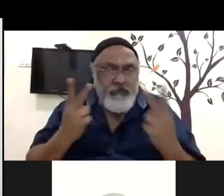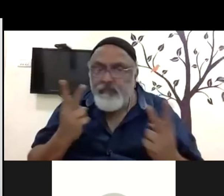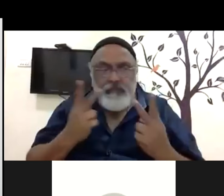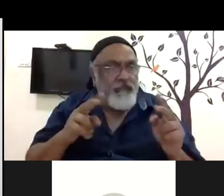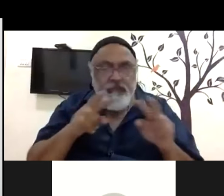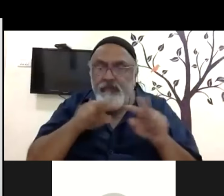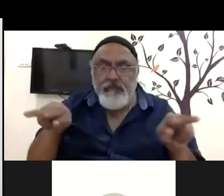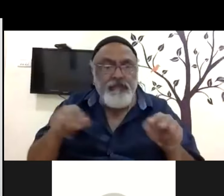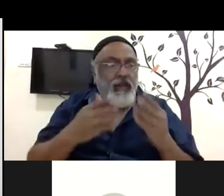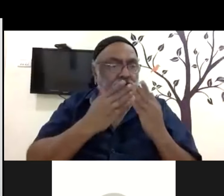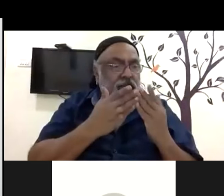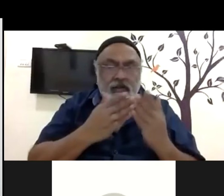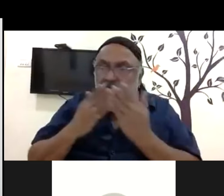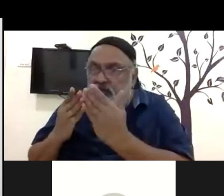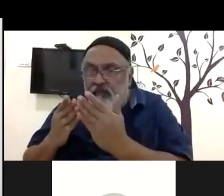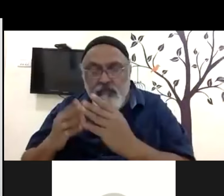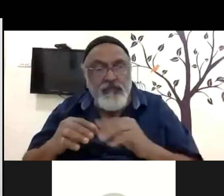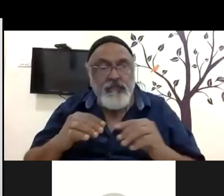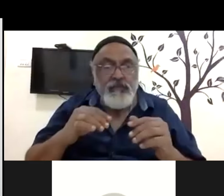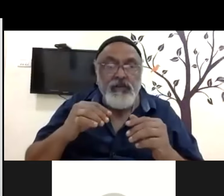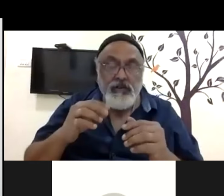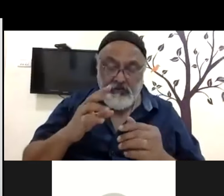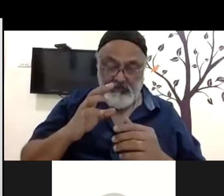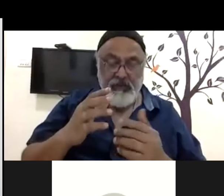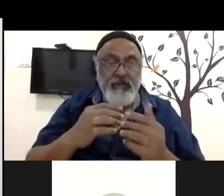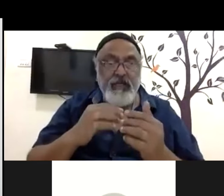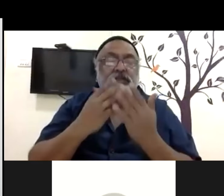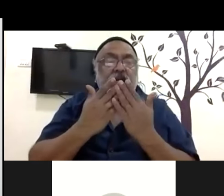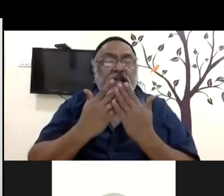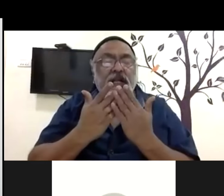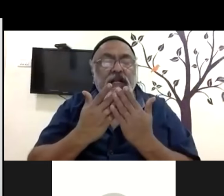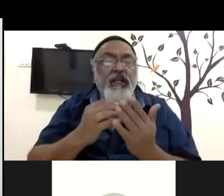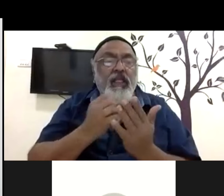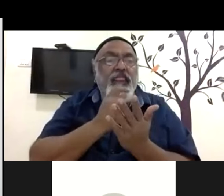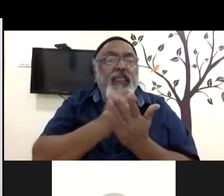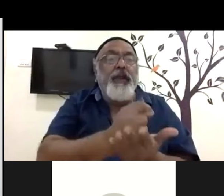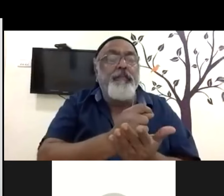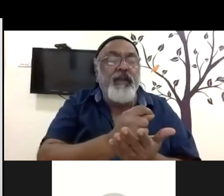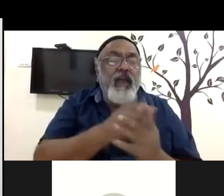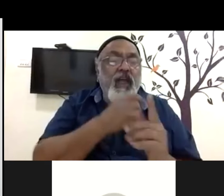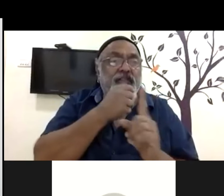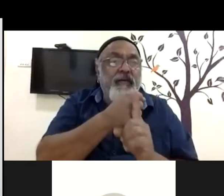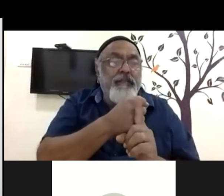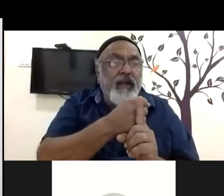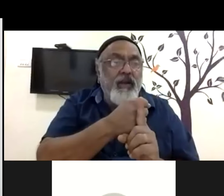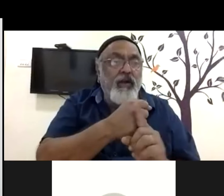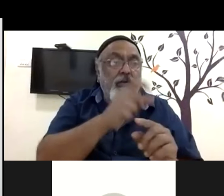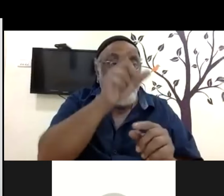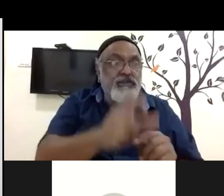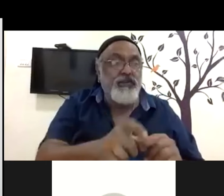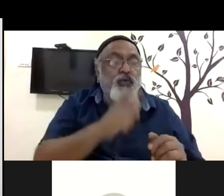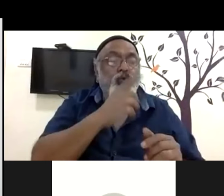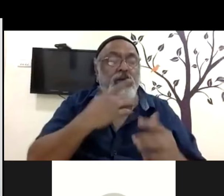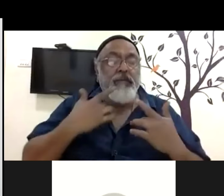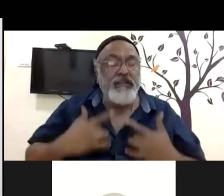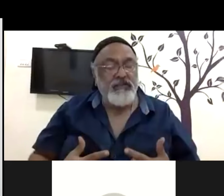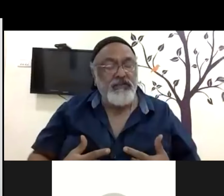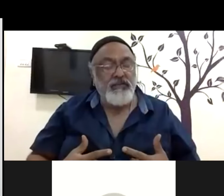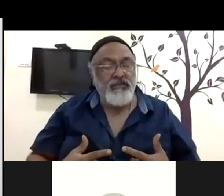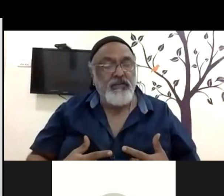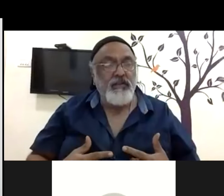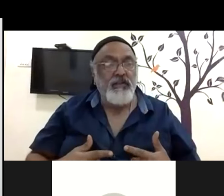I'm studying the effect of certain therapy on patients of depression, and